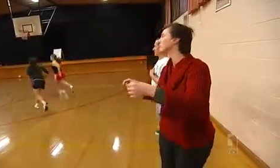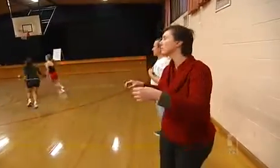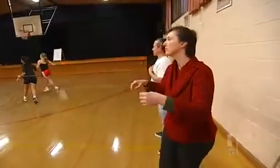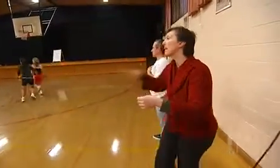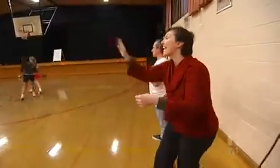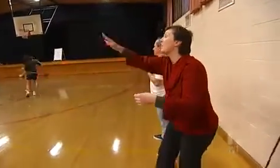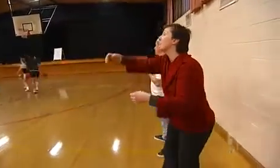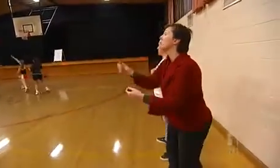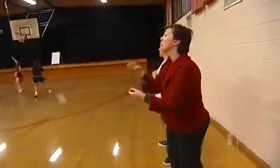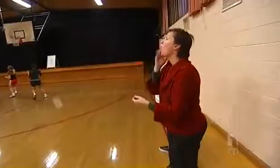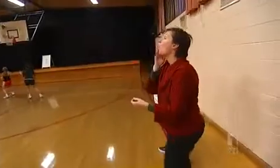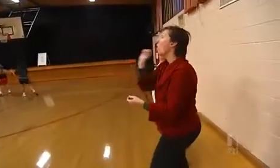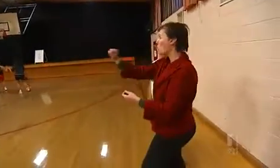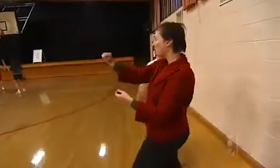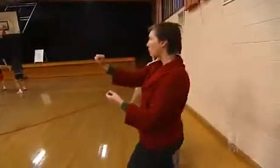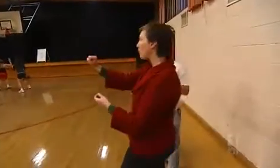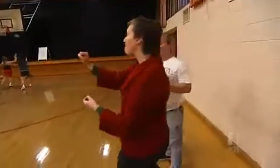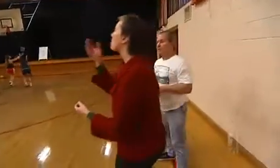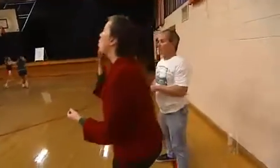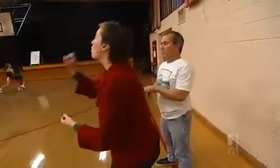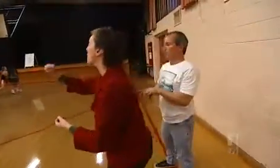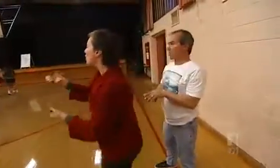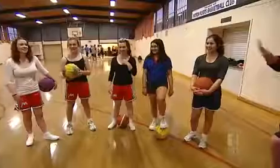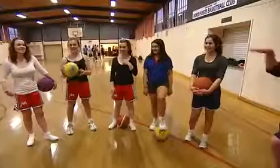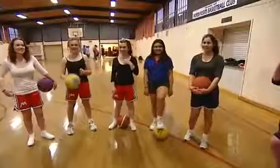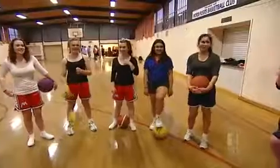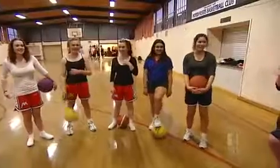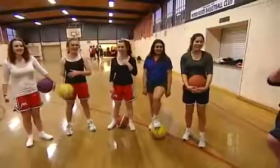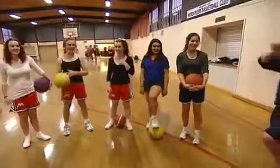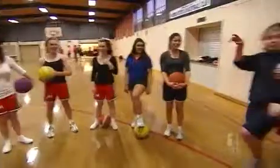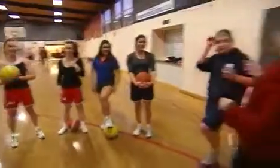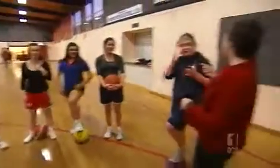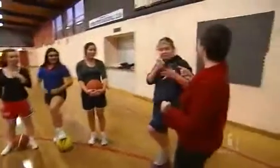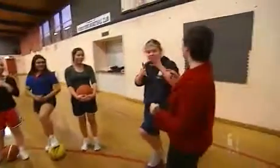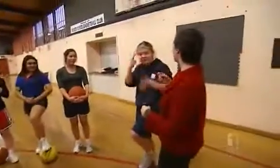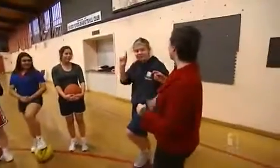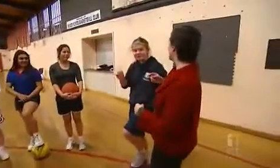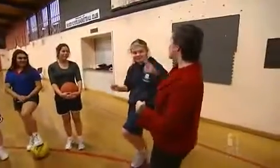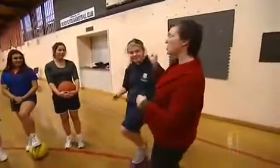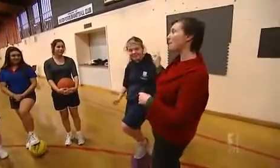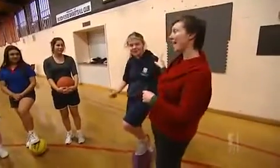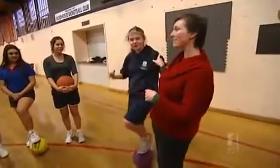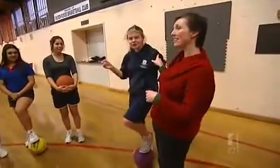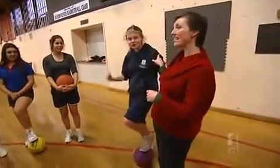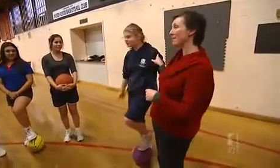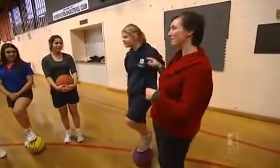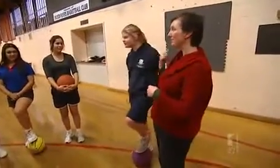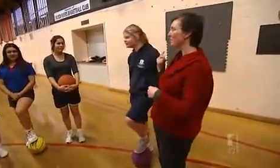medical appointments and everyday life. Kate actually uses interpreters at basketball. She's the only